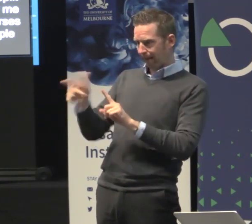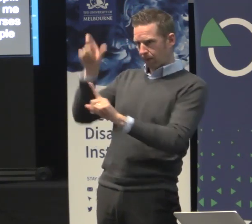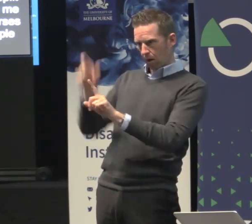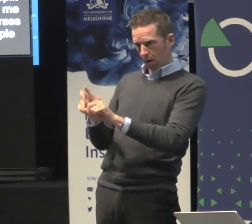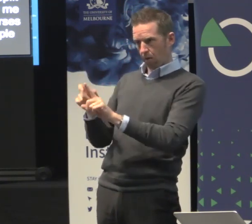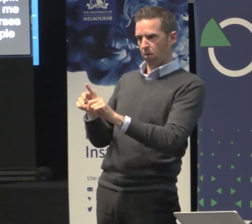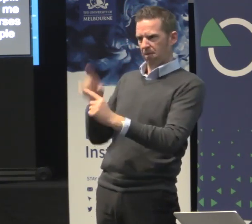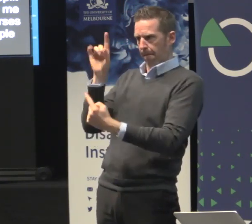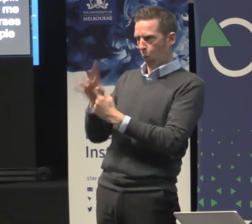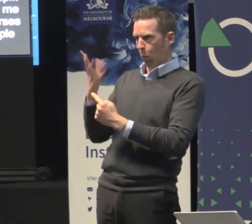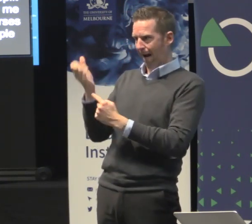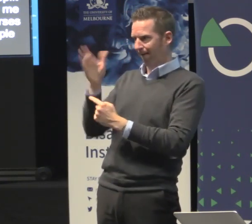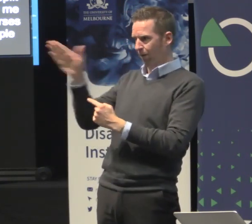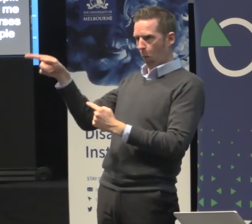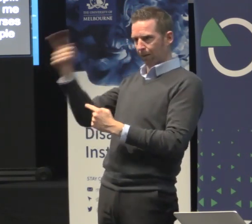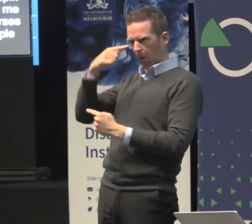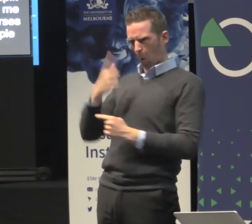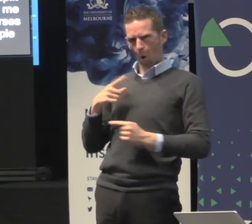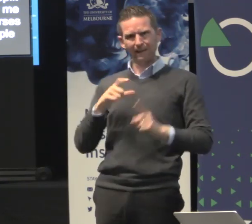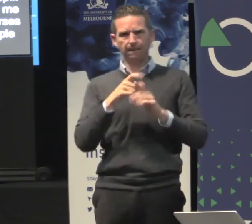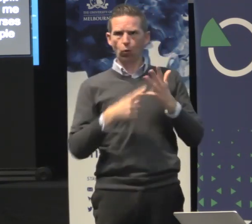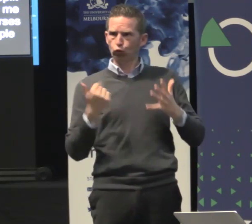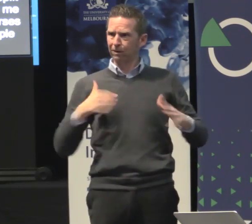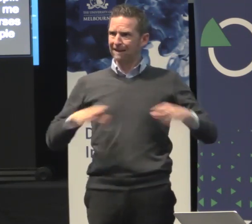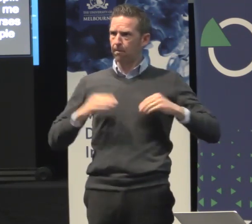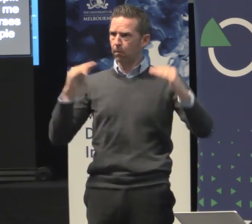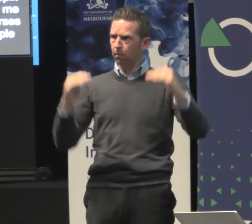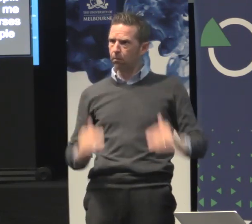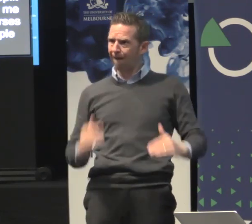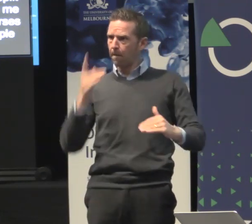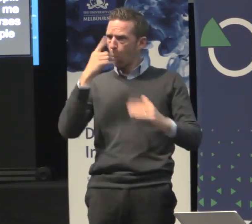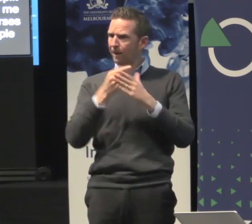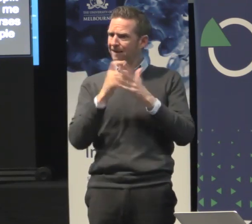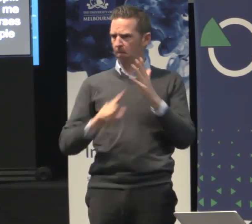we expect anything less for people with disabilities?